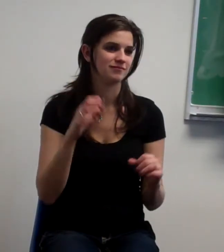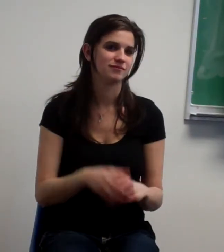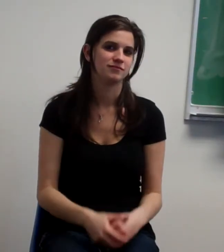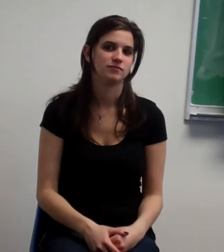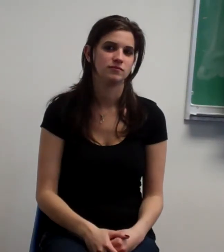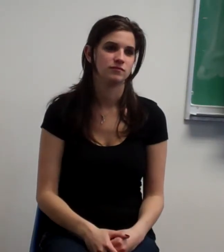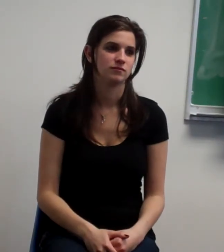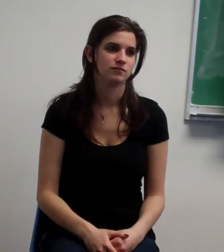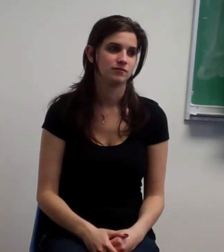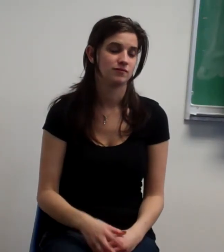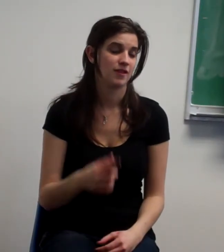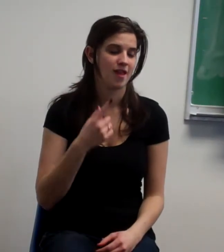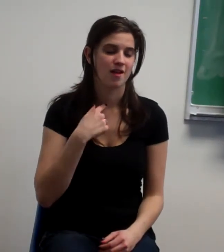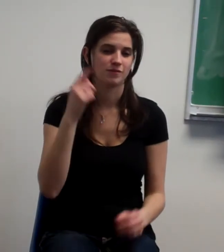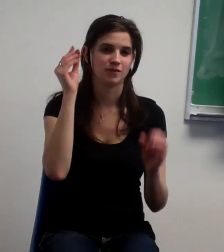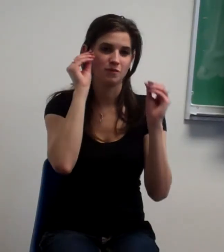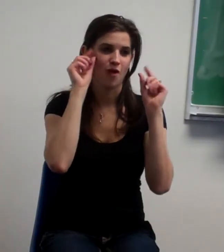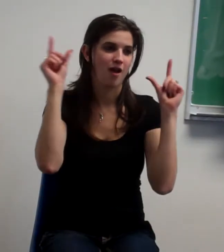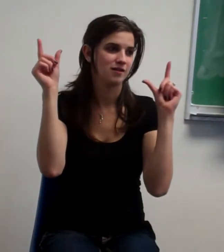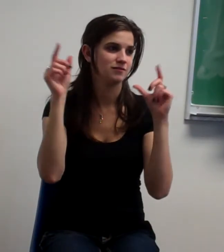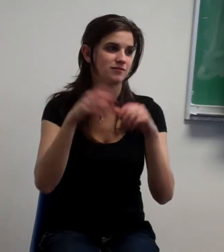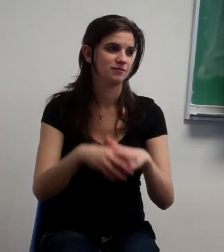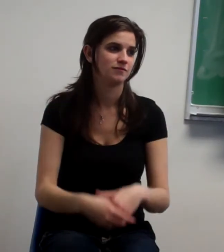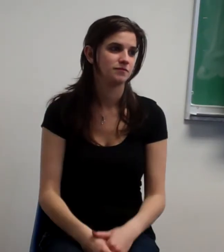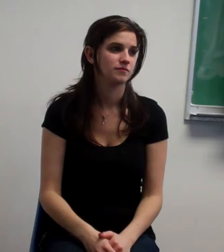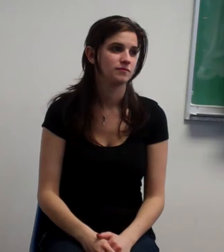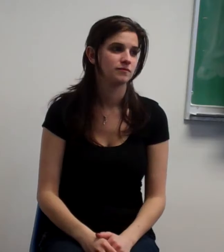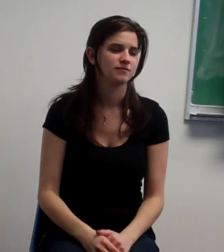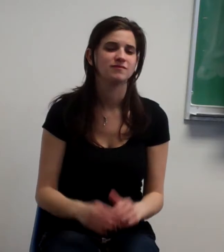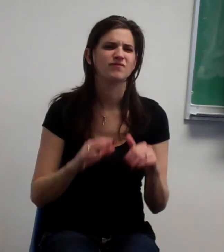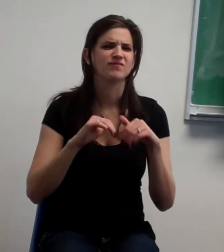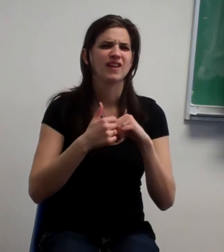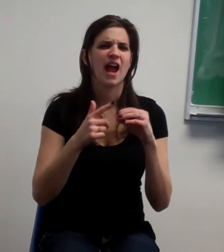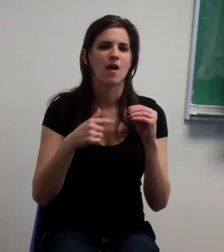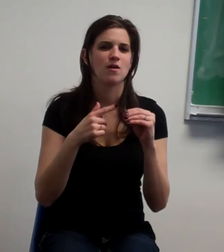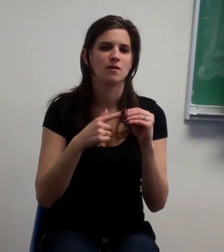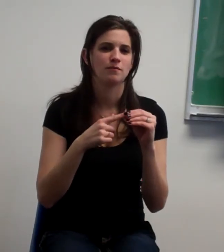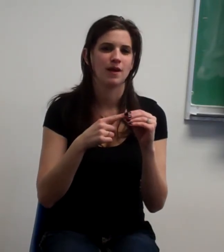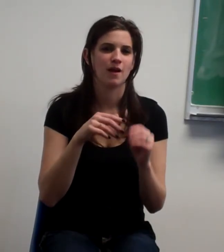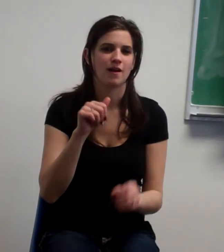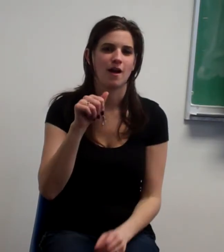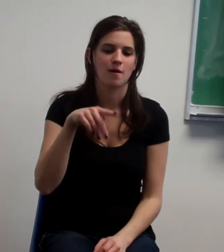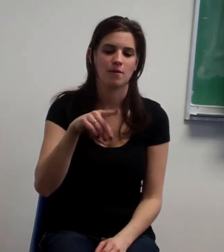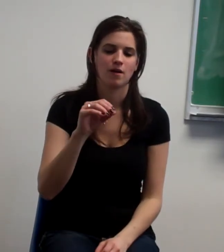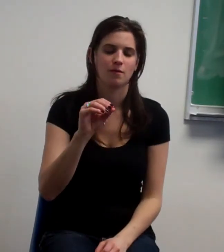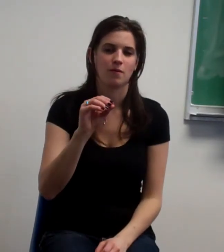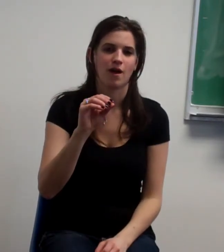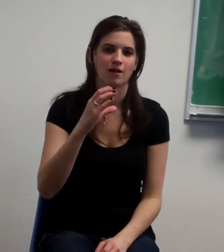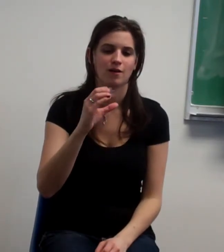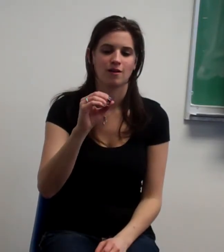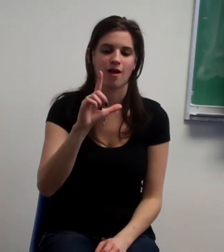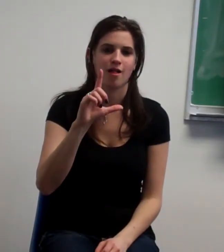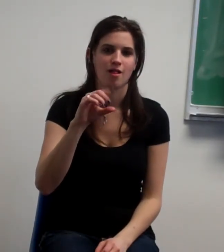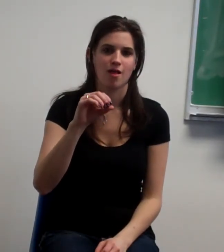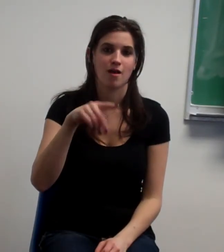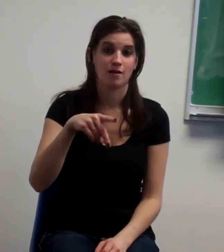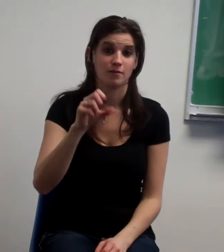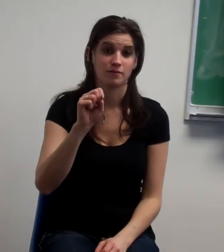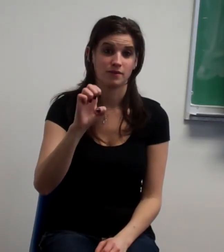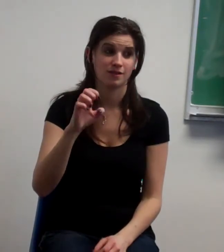That's a real shock. Well, how about Apocalypse Now? Anybody see the movie? Yeah. Okay. Anybody else? He knows it. A